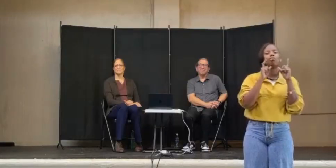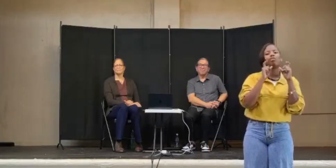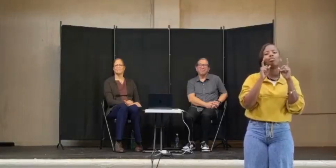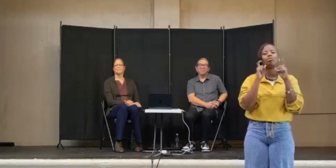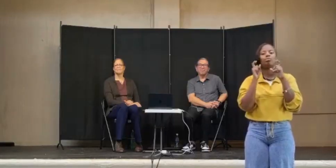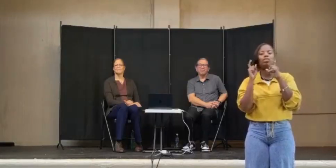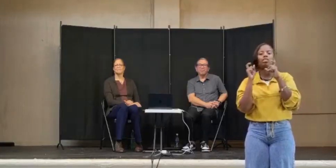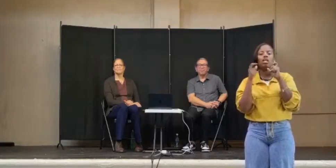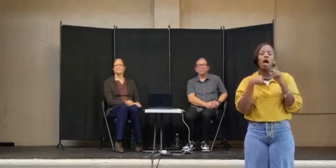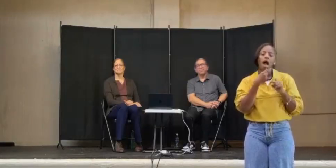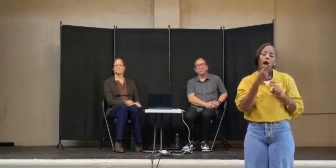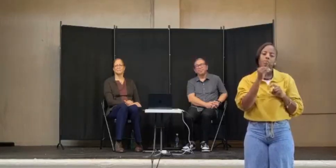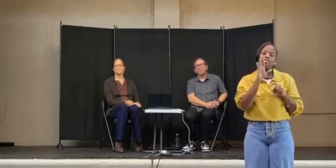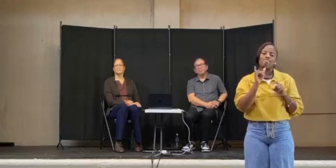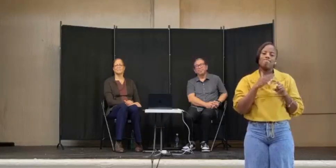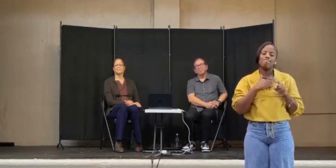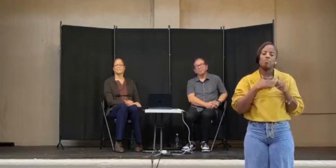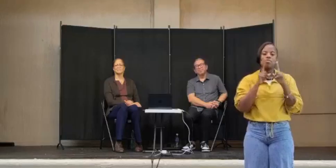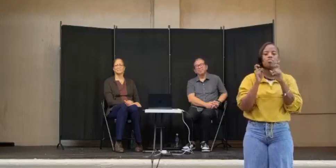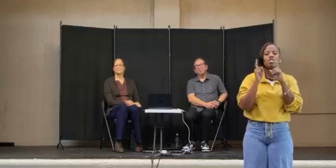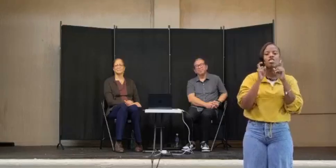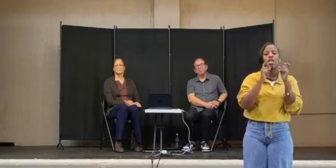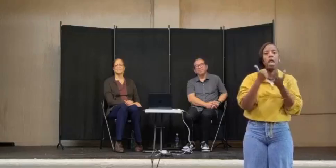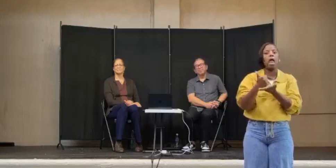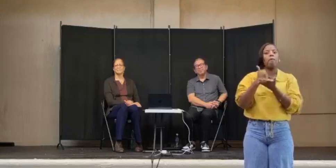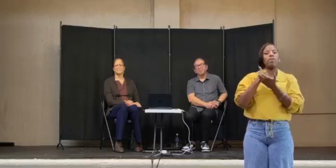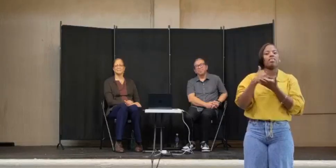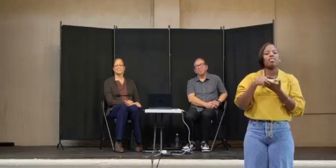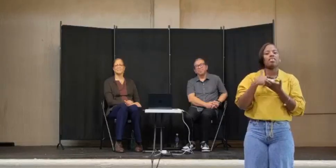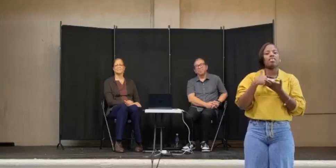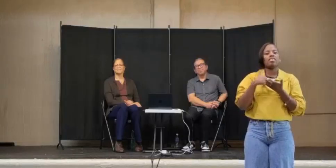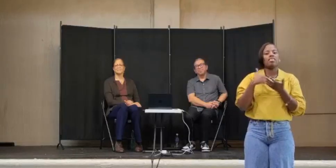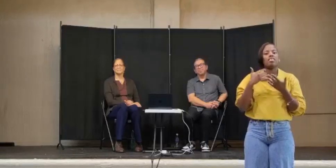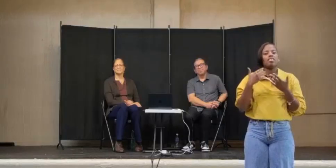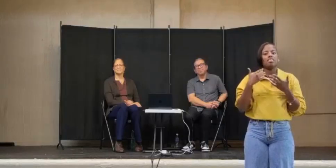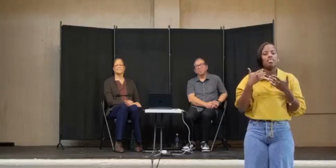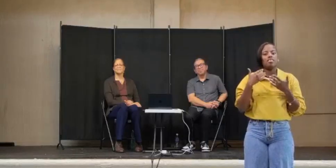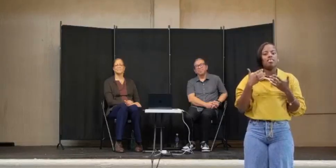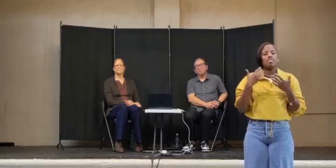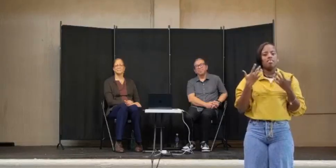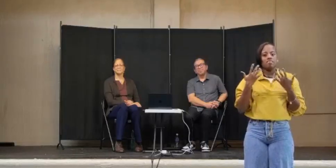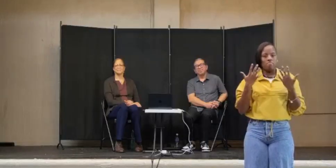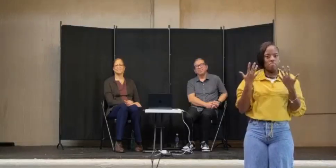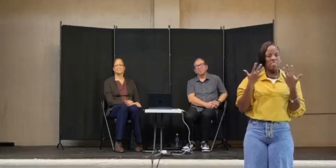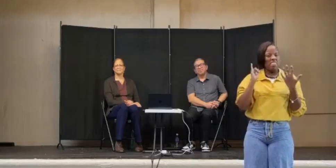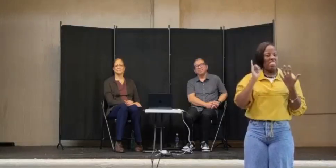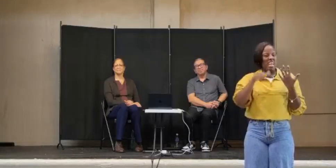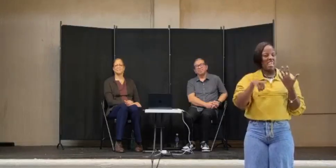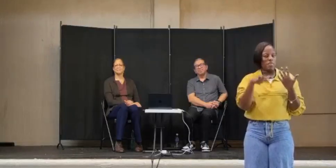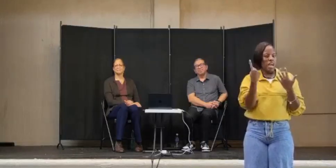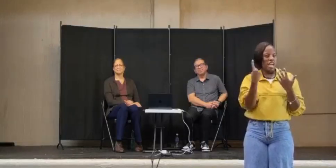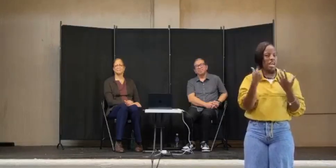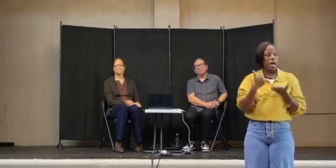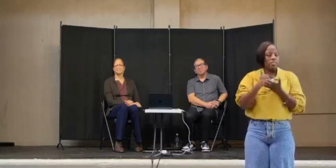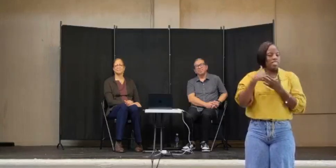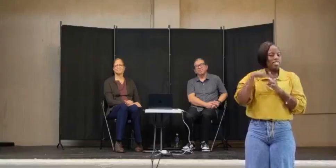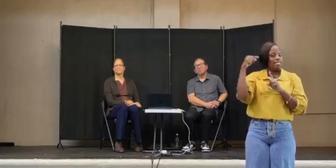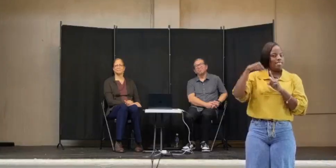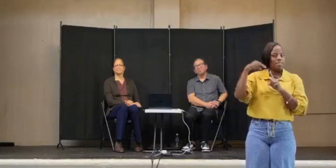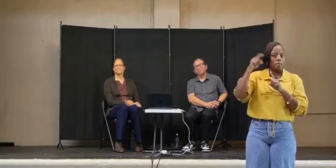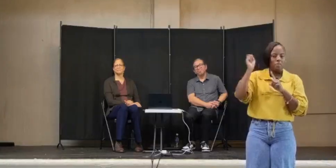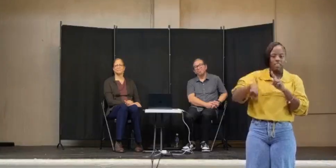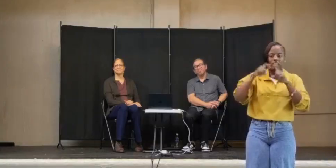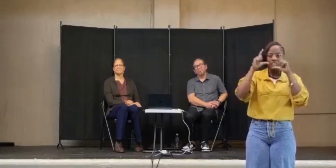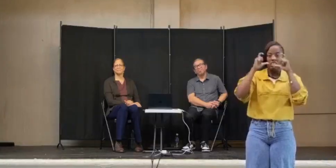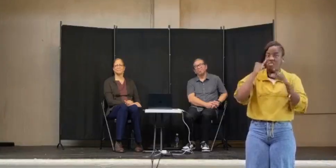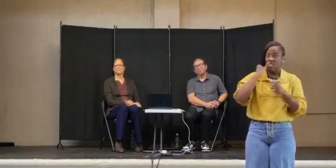now, you know, I'm gonna take a lot of I'm a photographer, that's my hobby. And so I'm thinking like, maybe that's